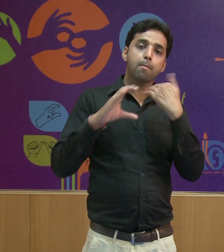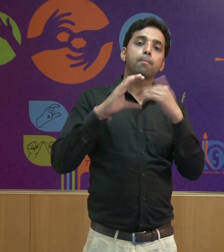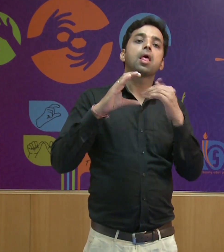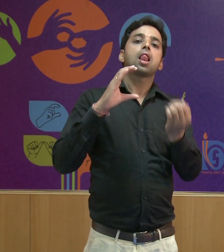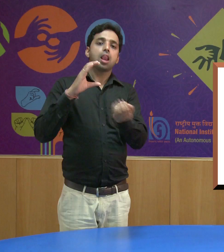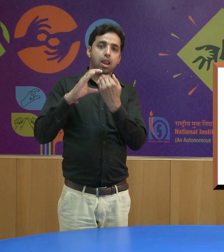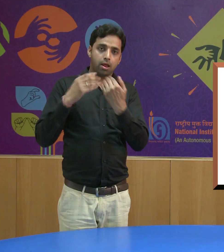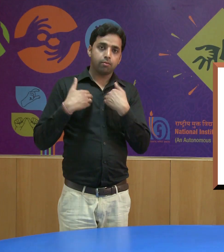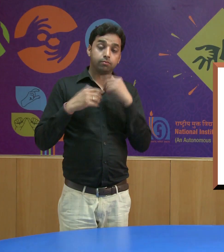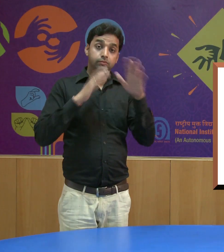at